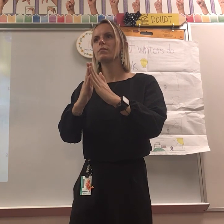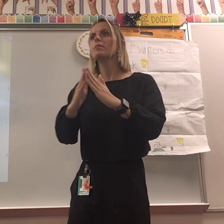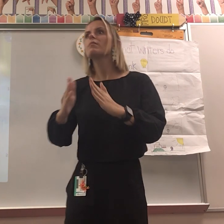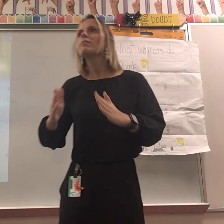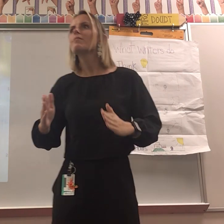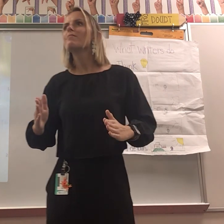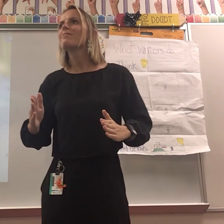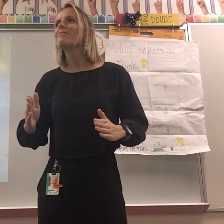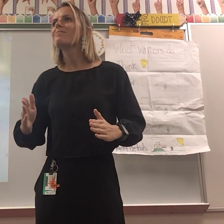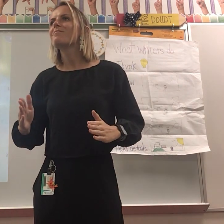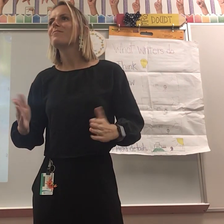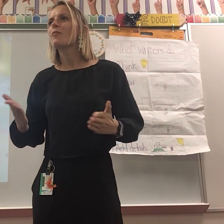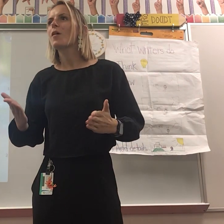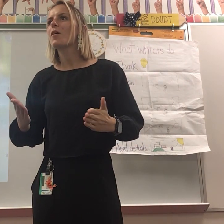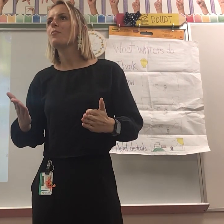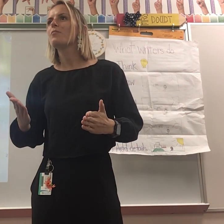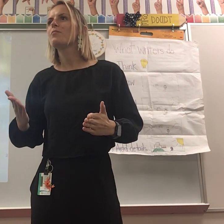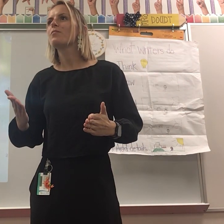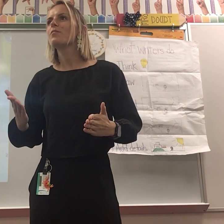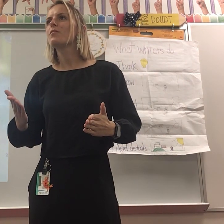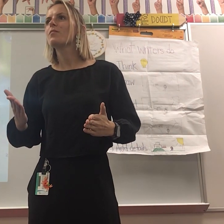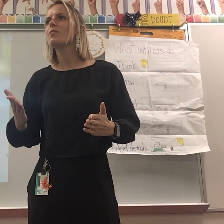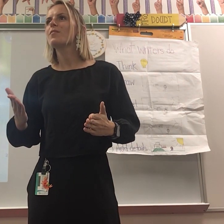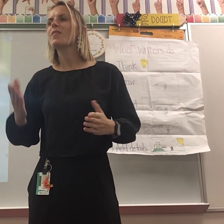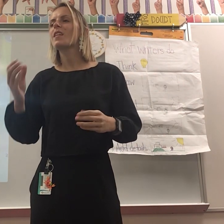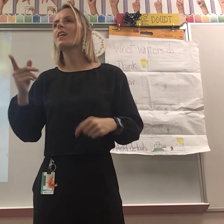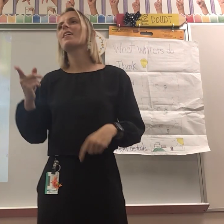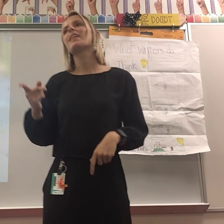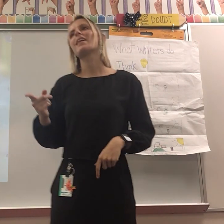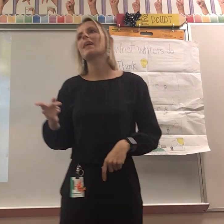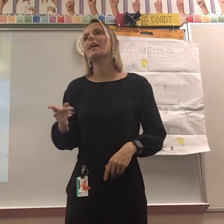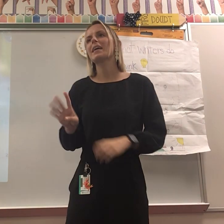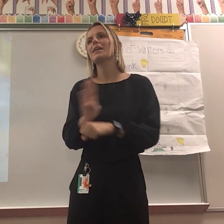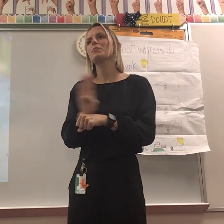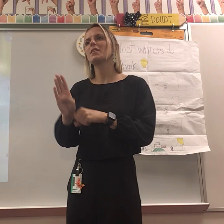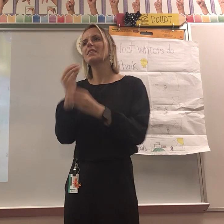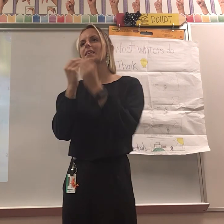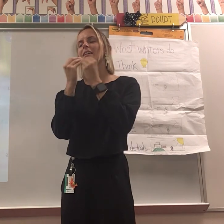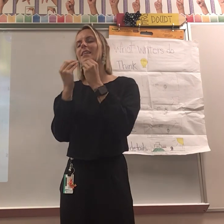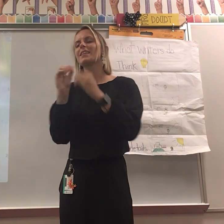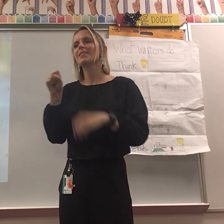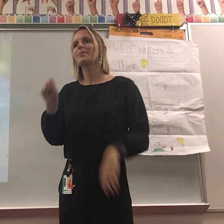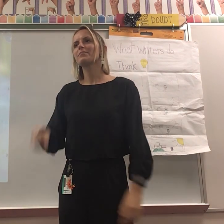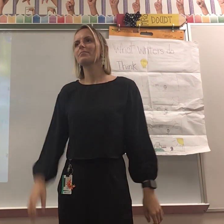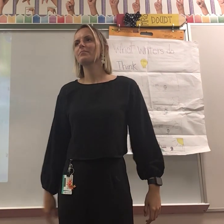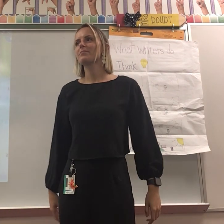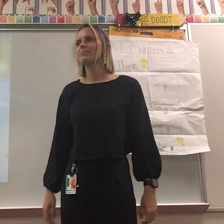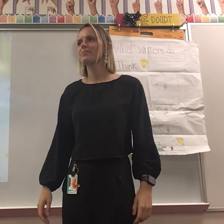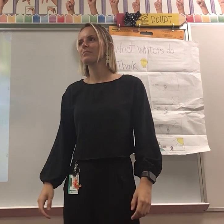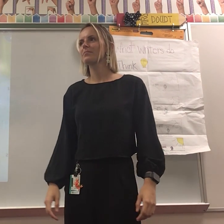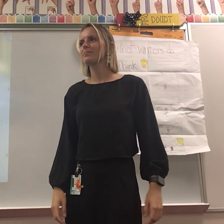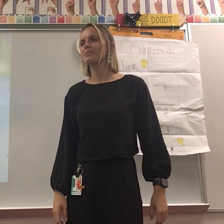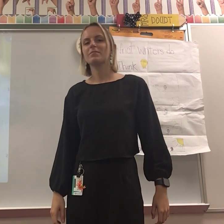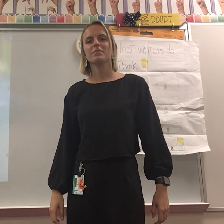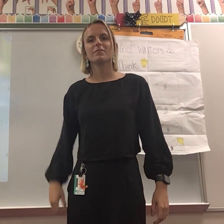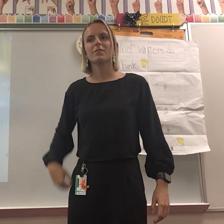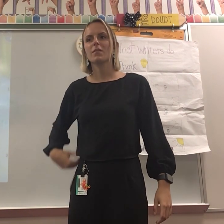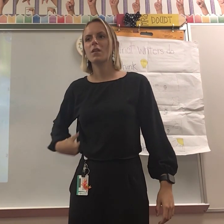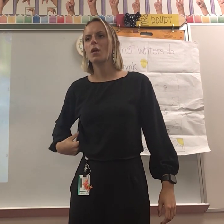is where this quote begins, and then, oh, that's where that one ends. So this is where this one begins, and then it goes all the way to